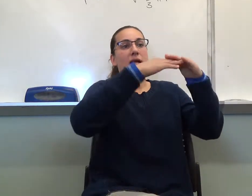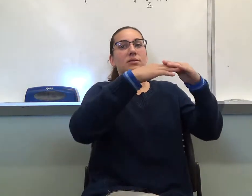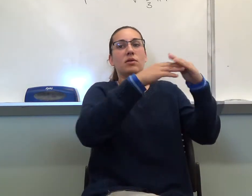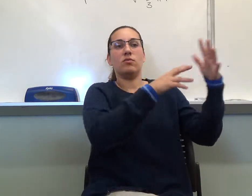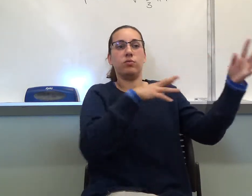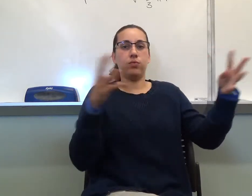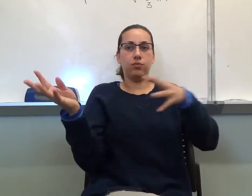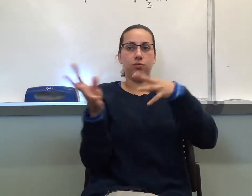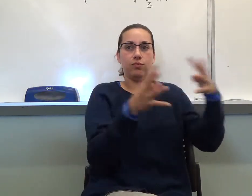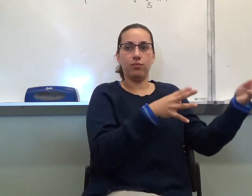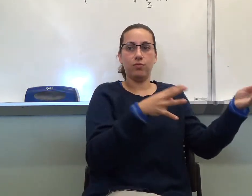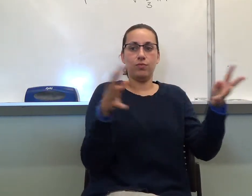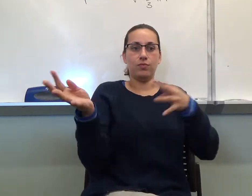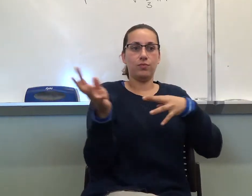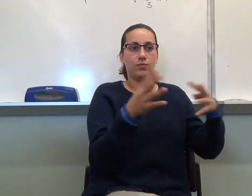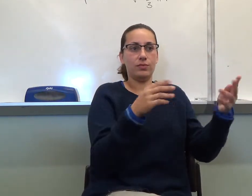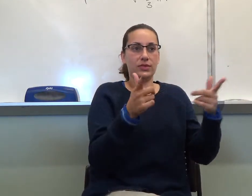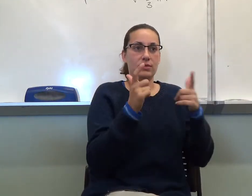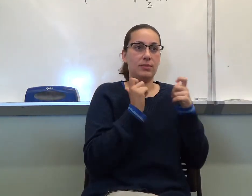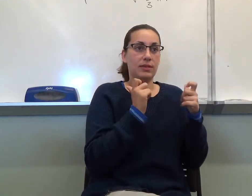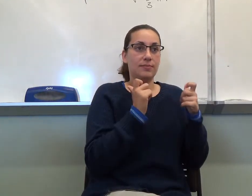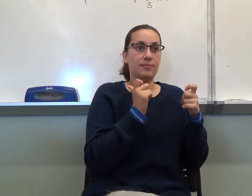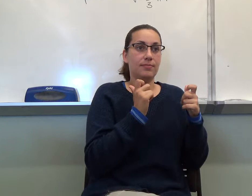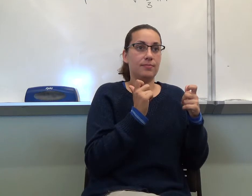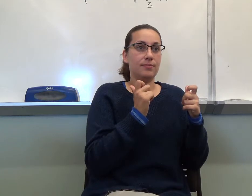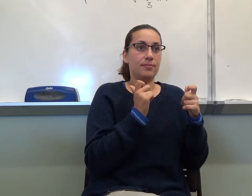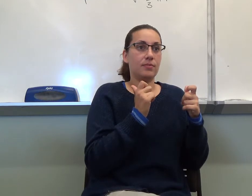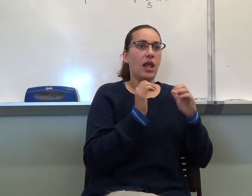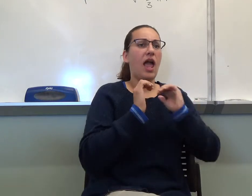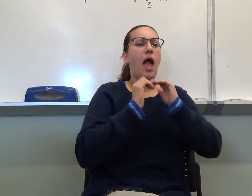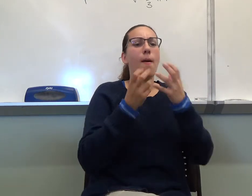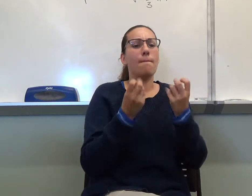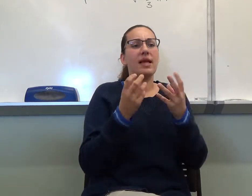wind speed, number of deaths, and so forth.